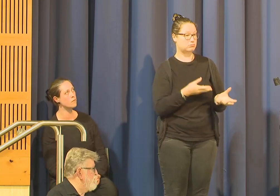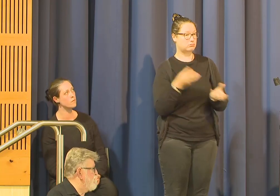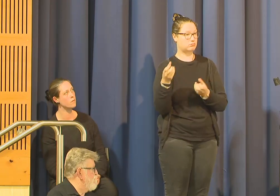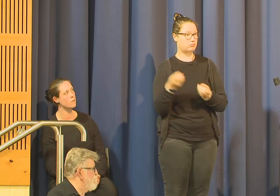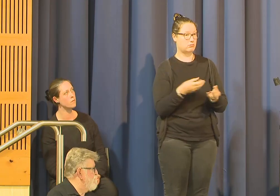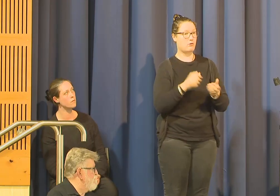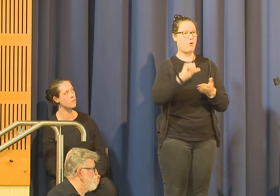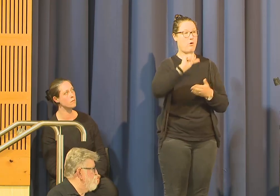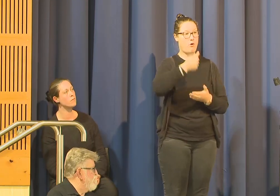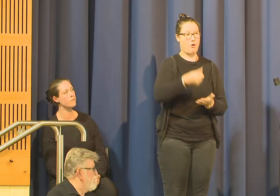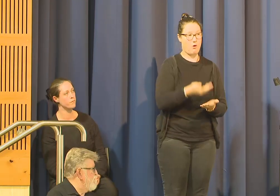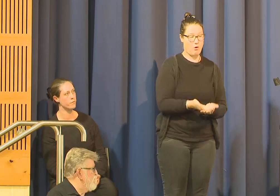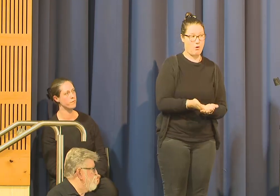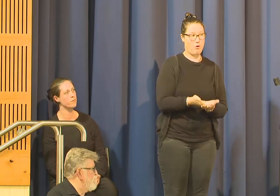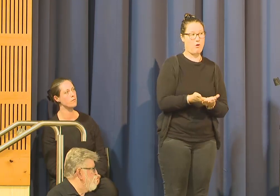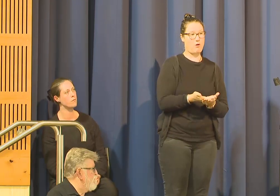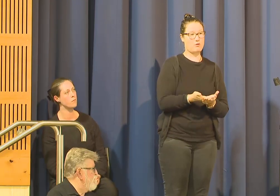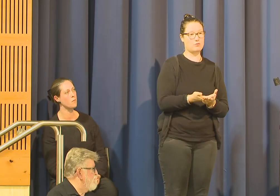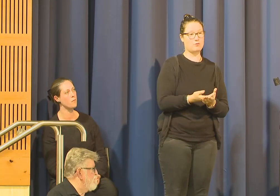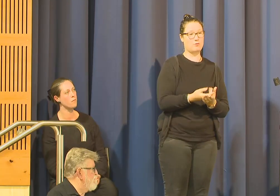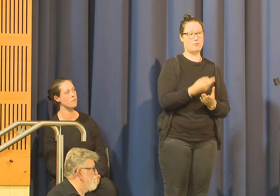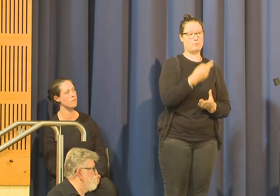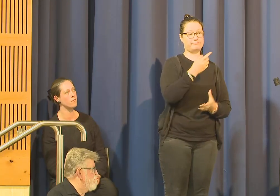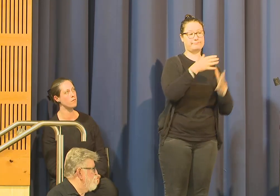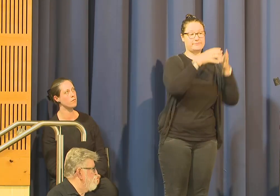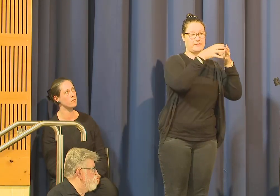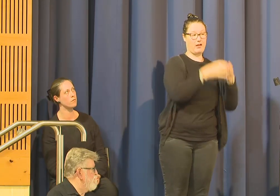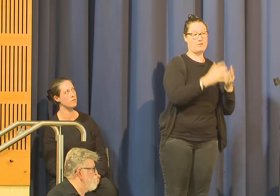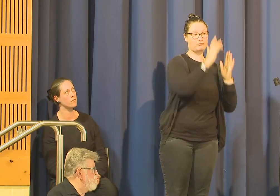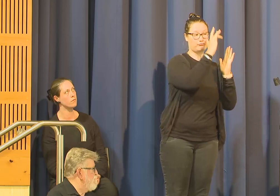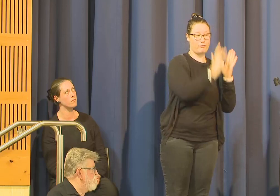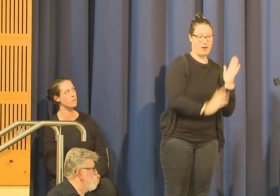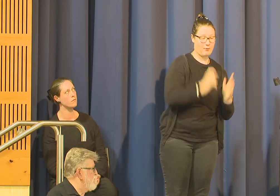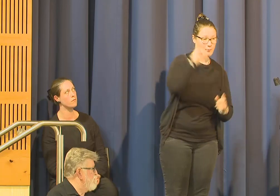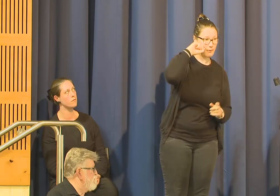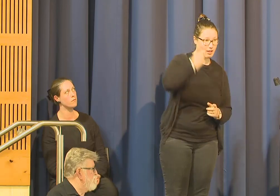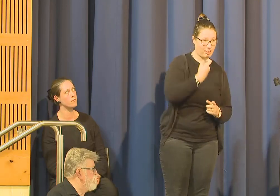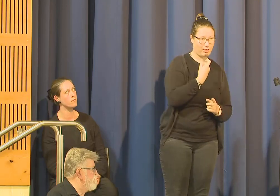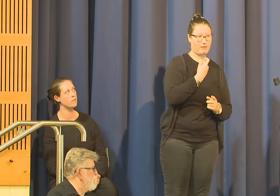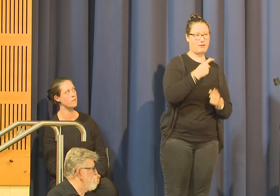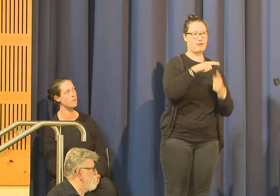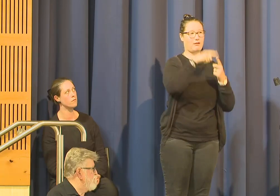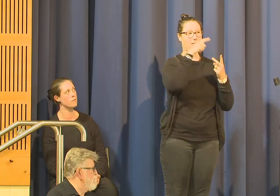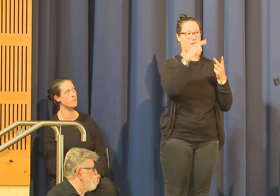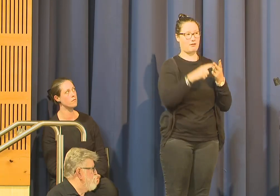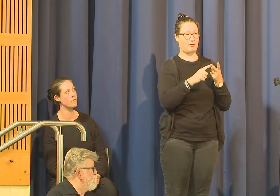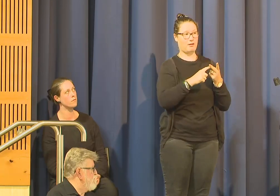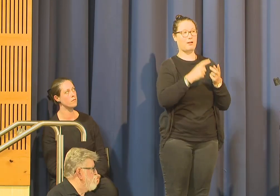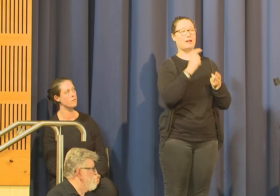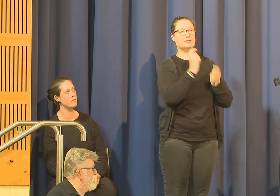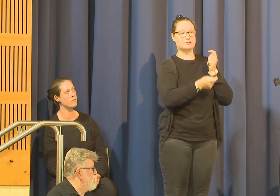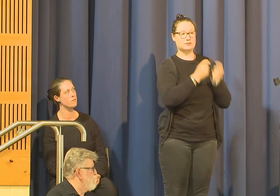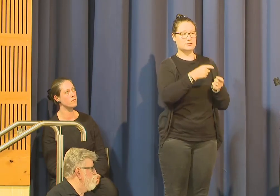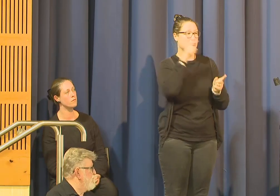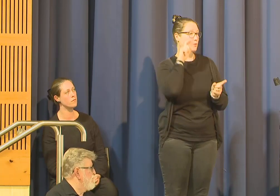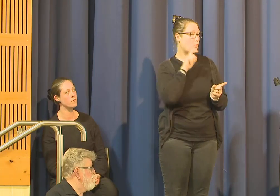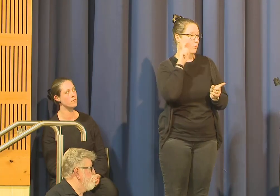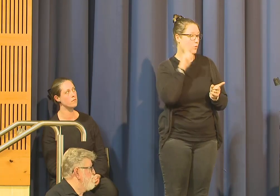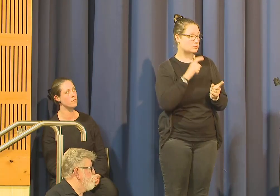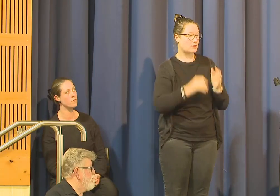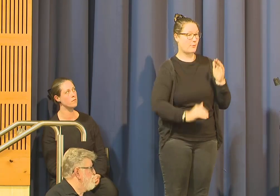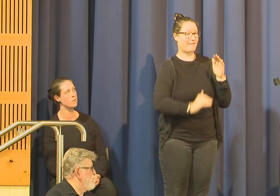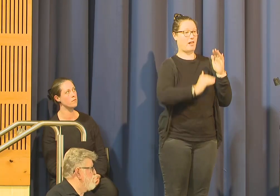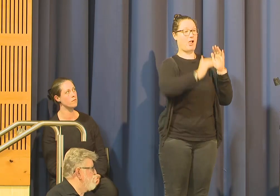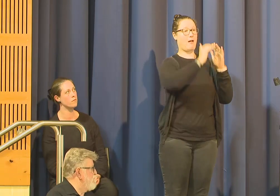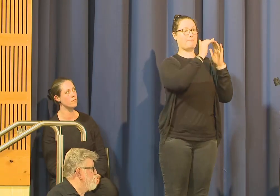through a process to, one, drain those tanks, two, test when they're refilled and make sure that the water is lead free,